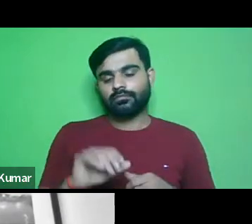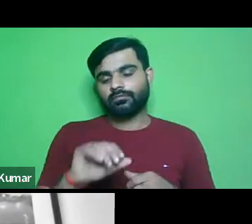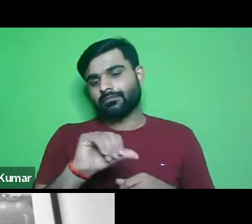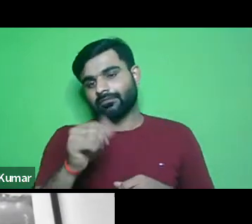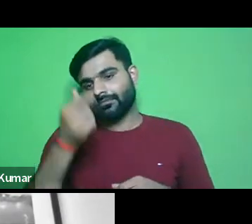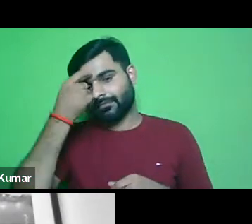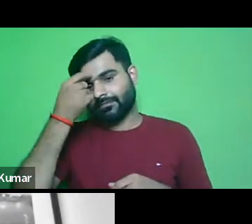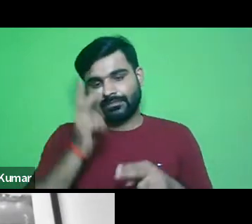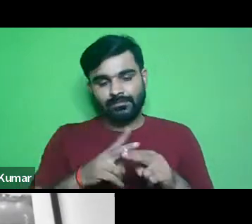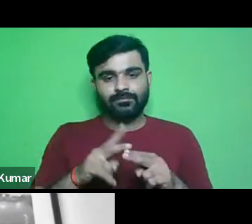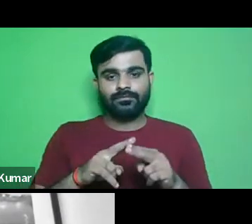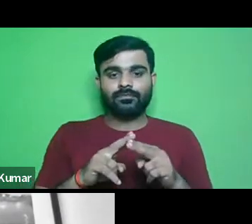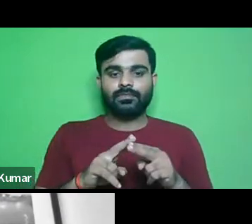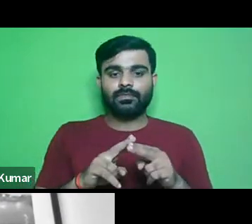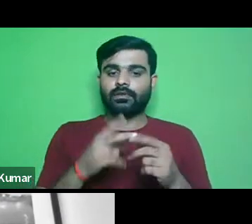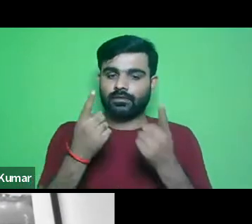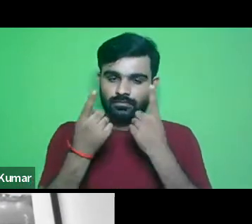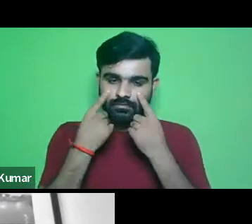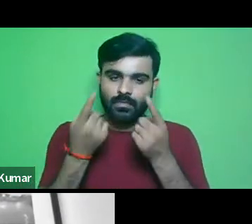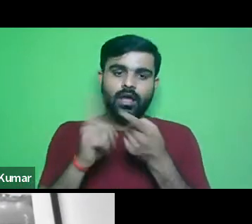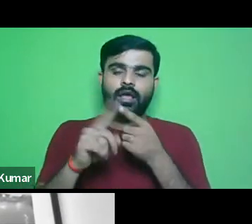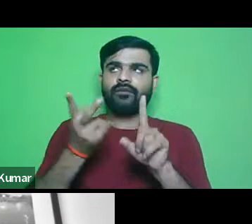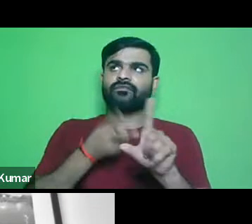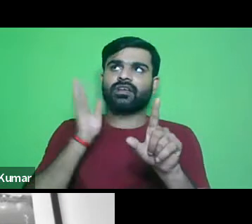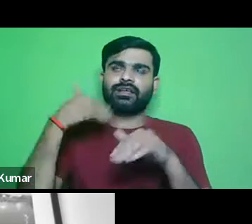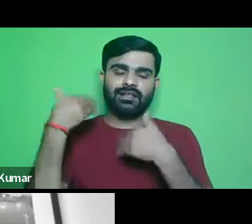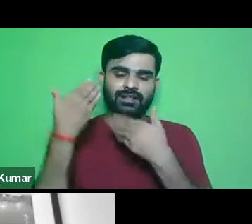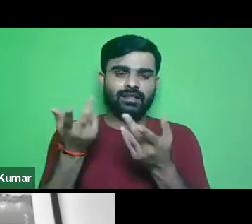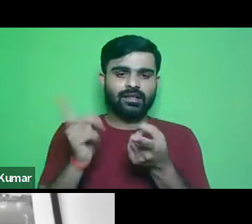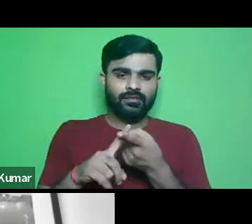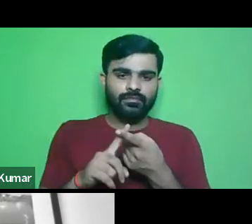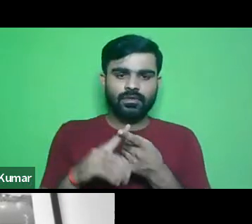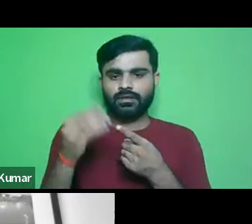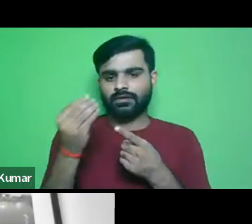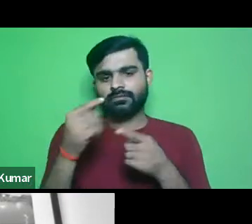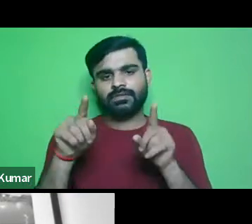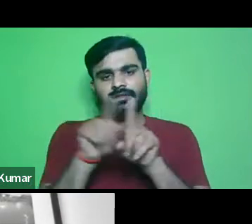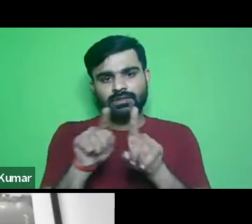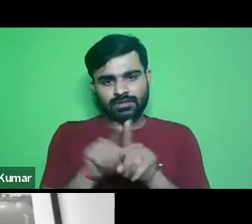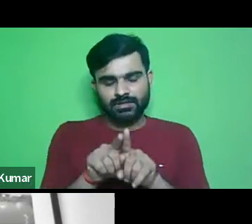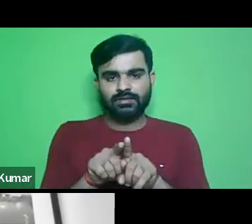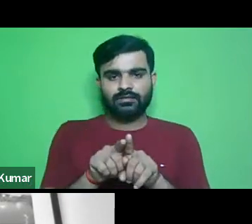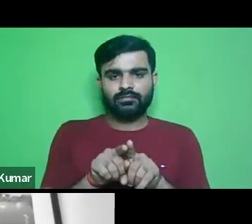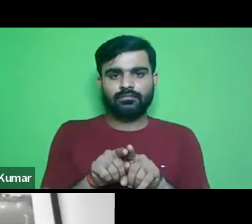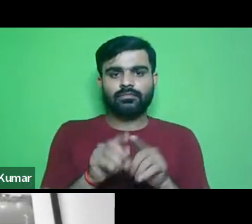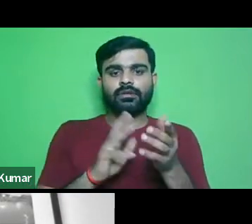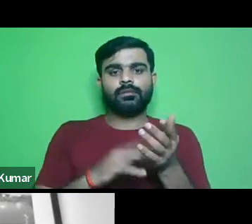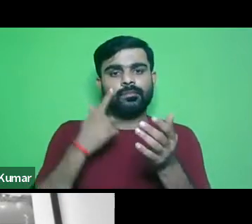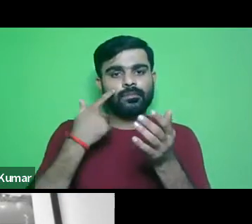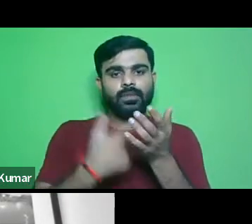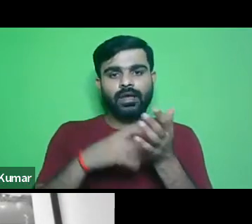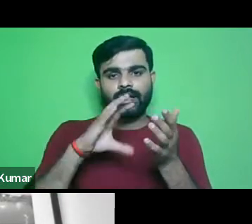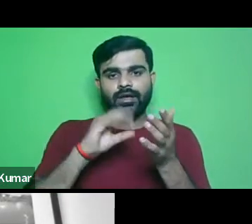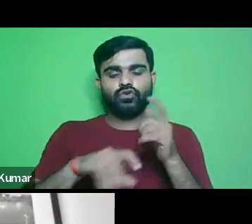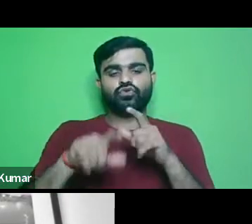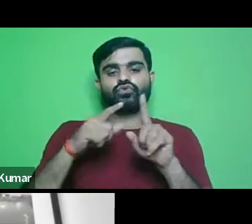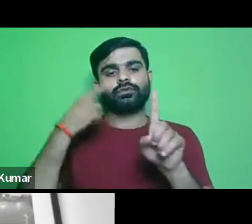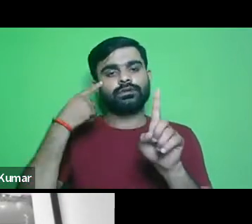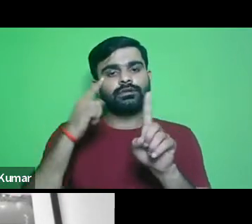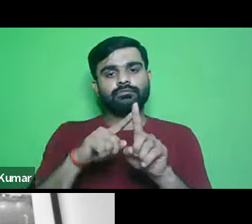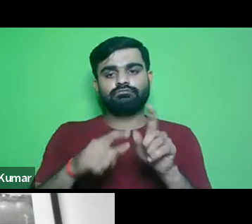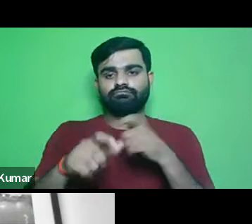as Cambridge Analytica, which happened a few years ago, and similar kind of micro targeting, micro